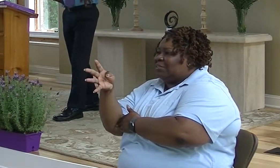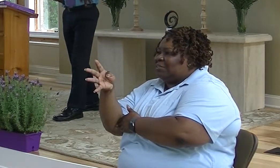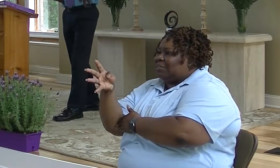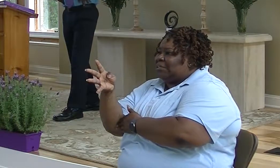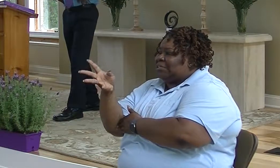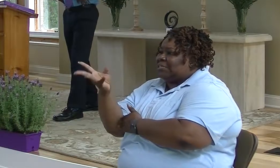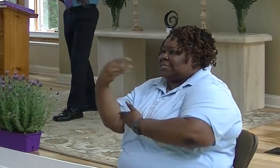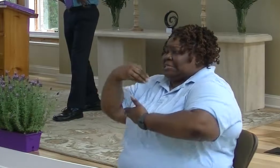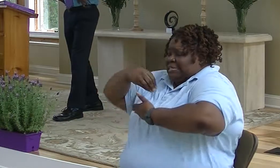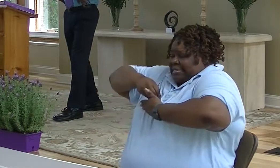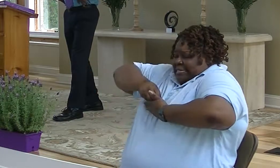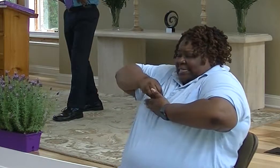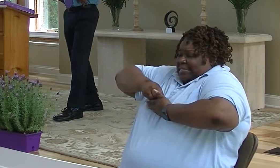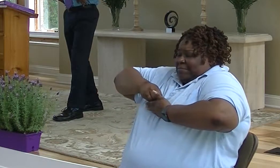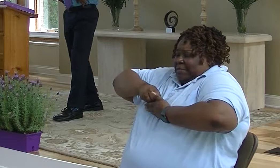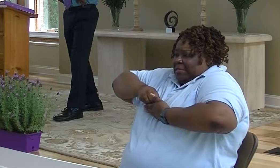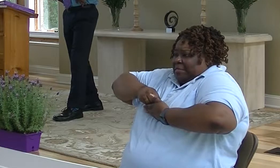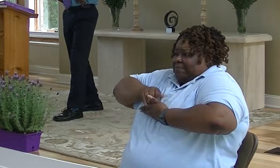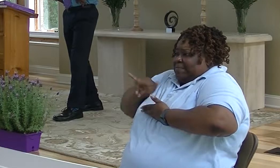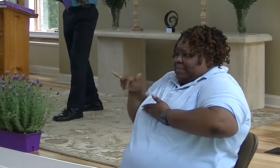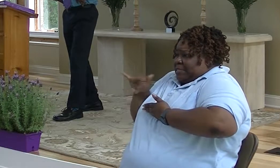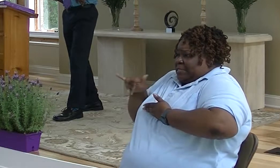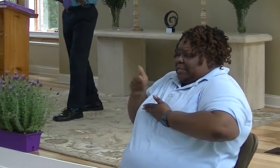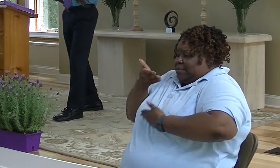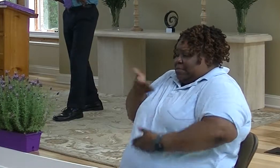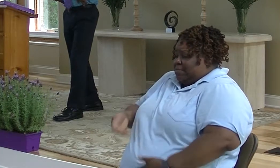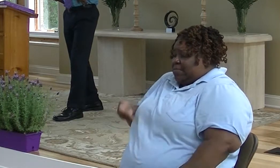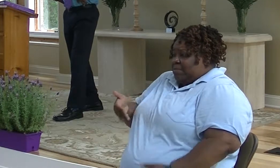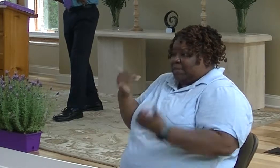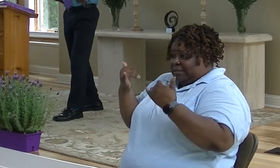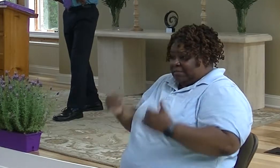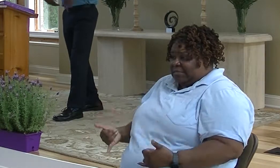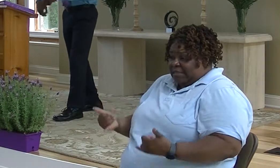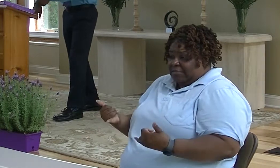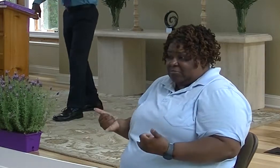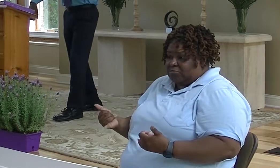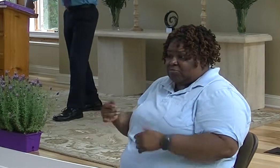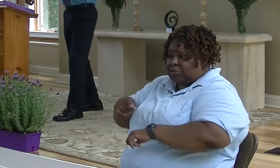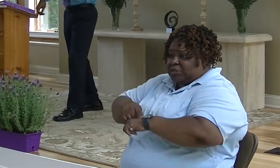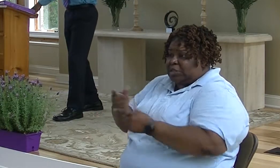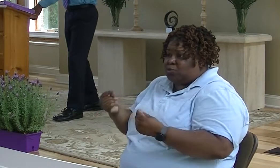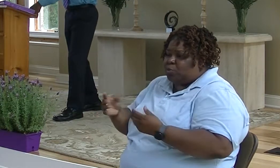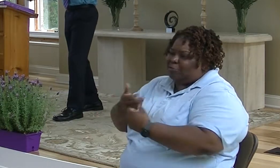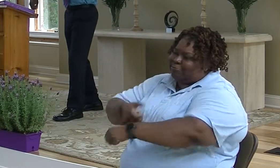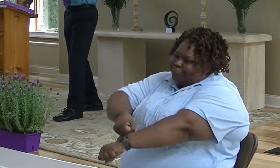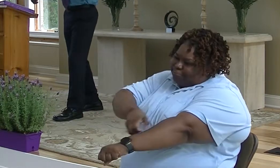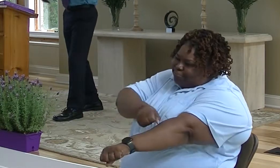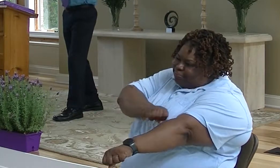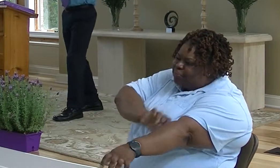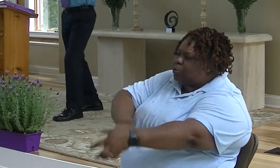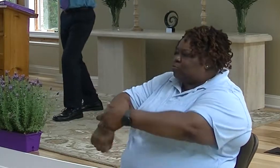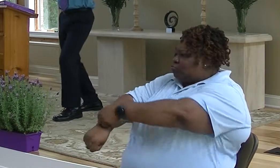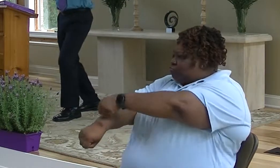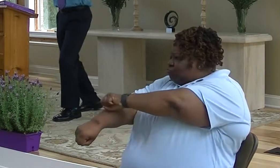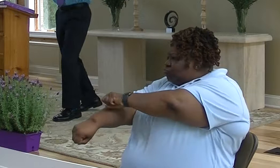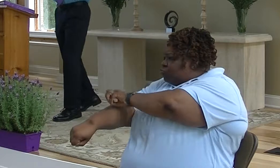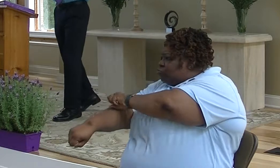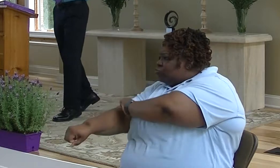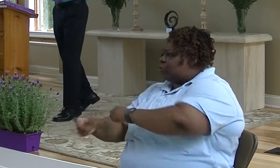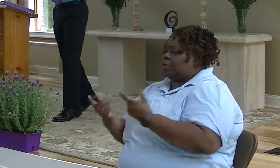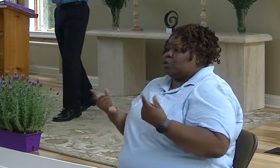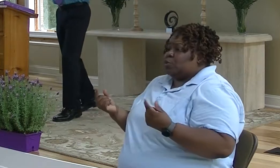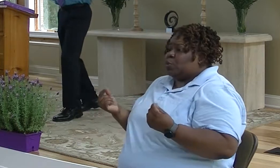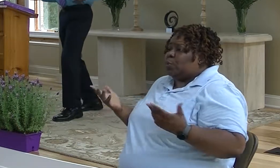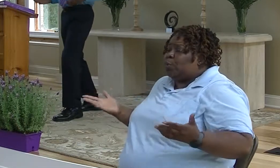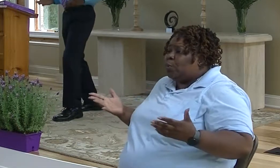is here as me. It's time to play. It's time to roll up my sleeves and just